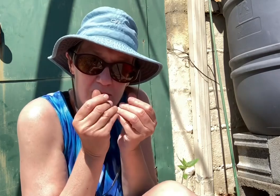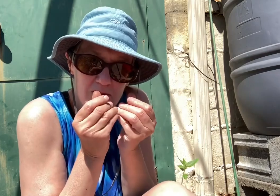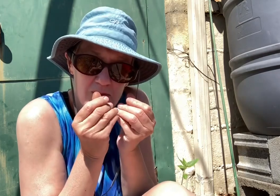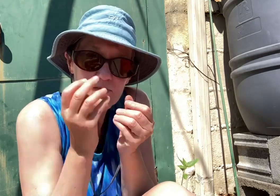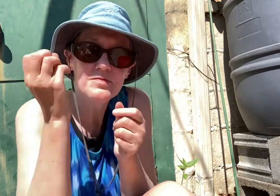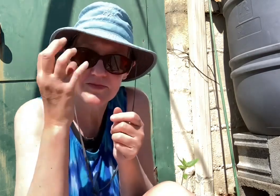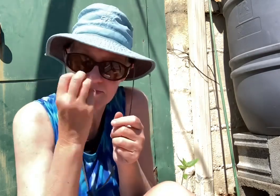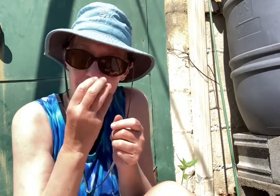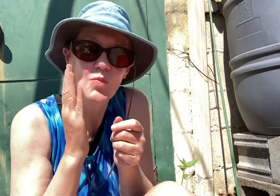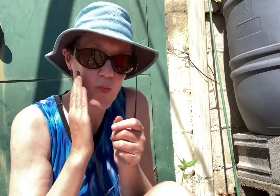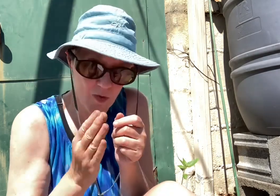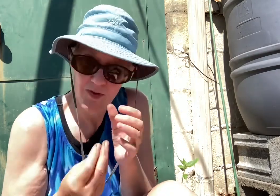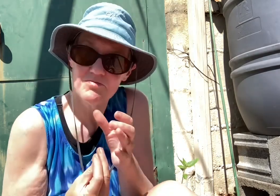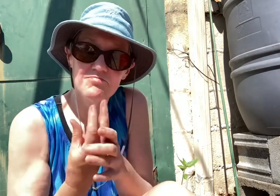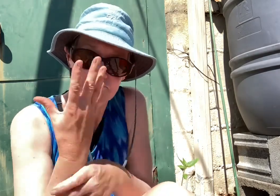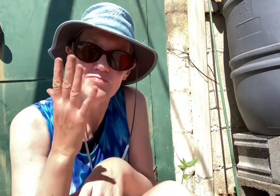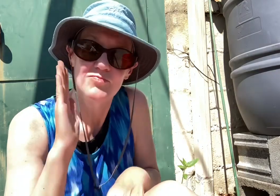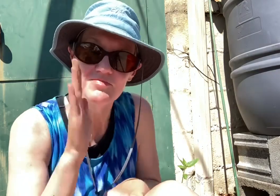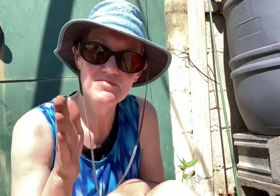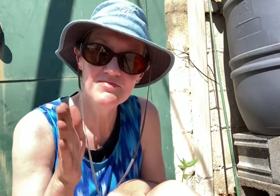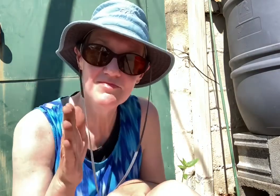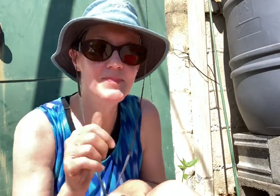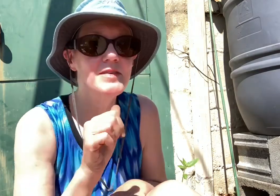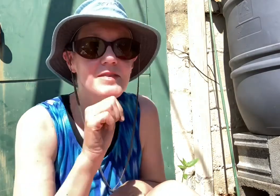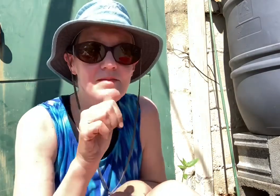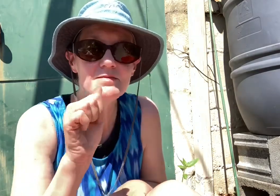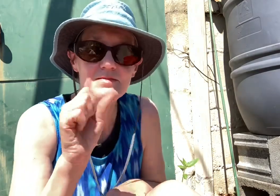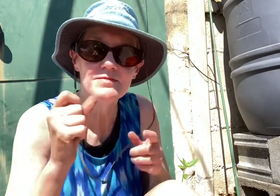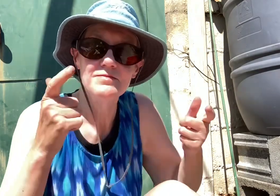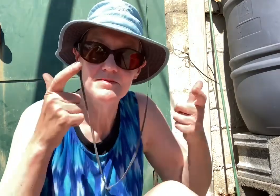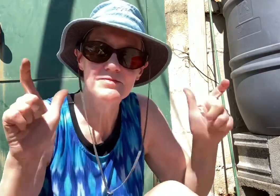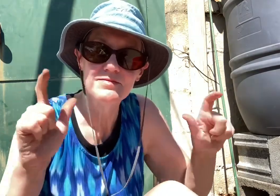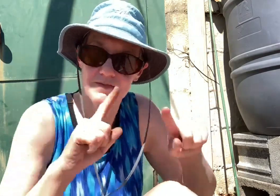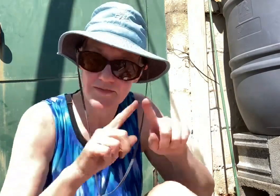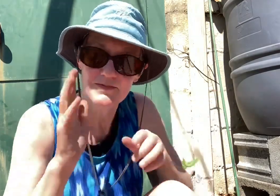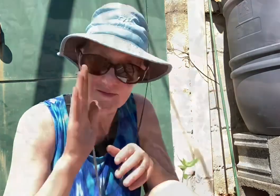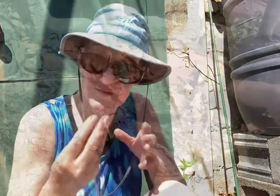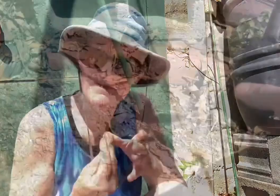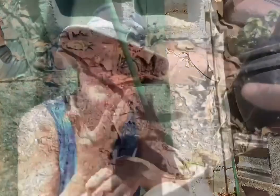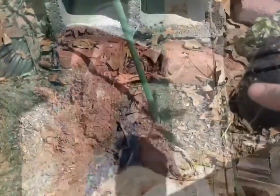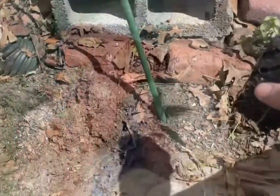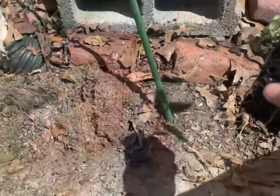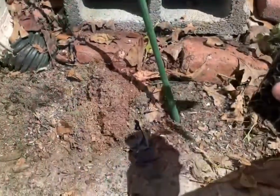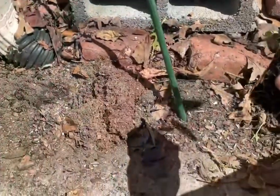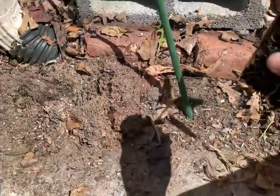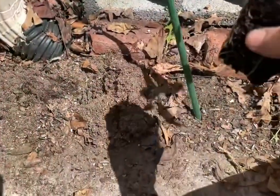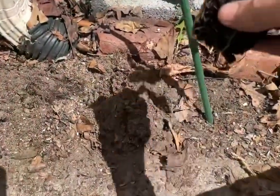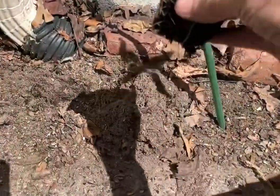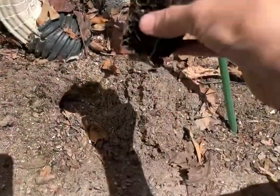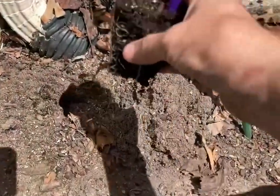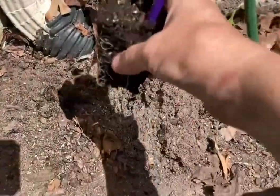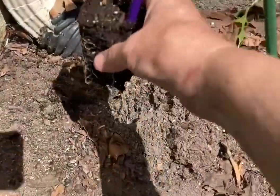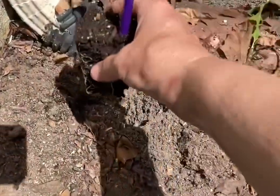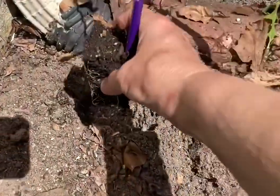little area of soil, but a sunflower will grow here. It won't be as big, but it